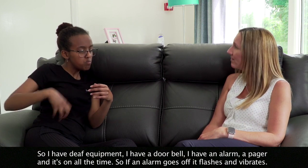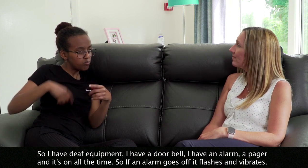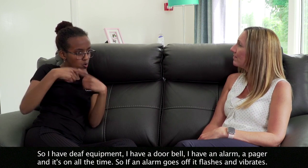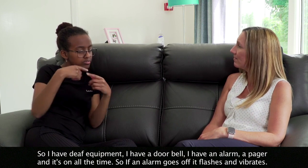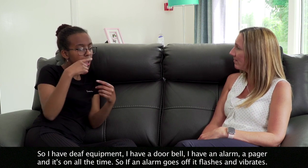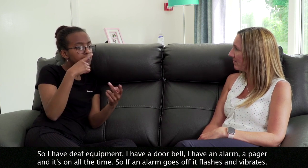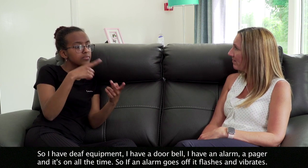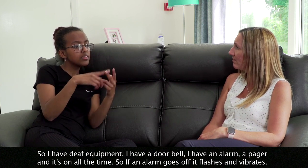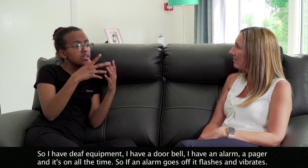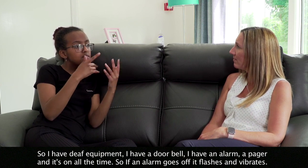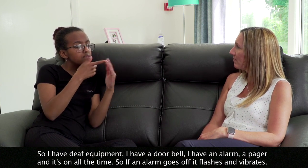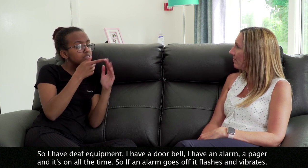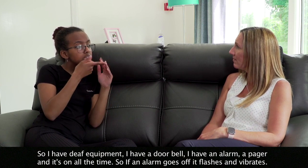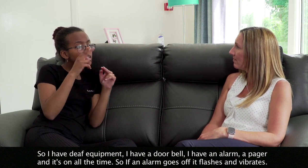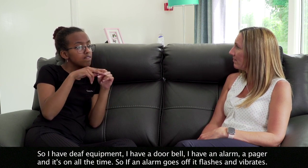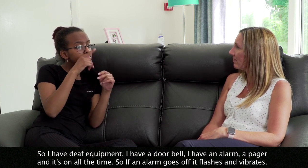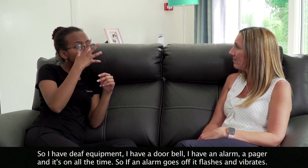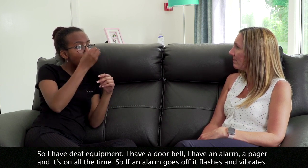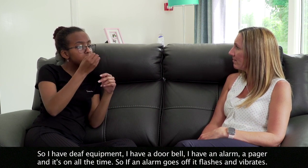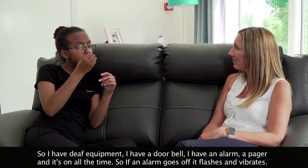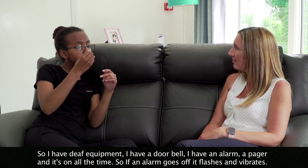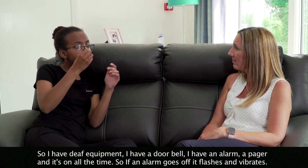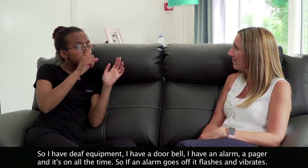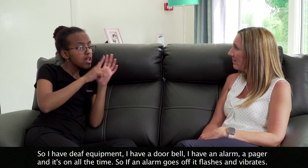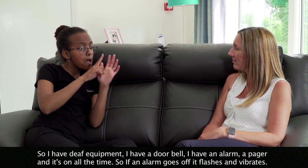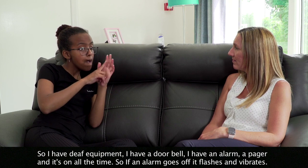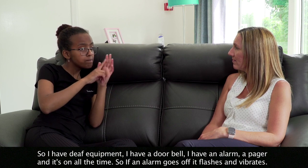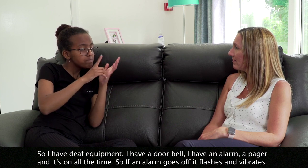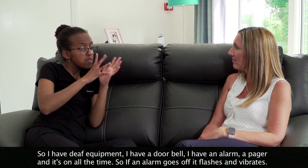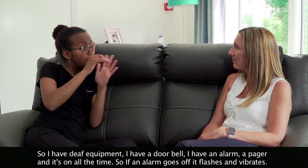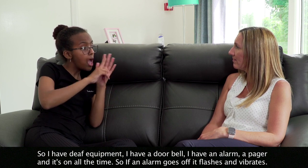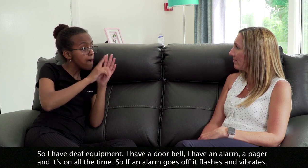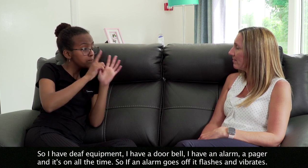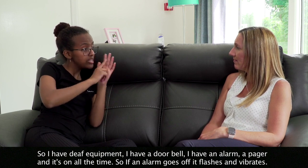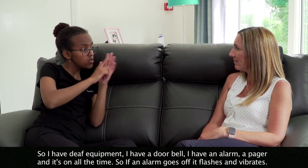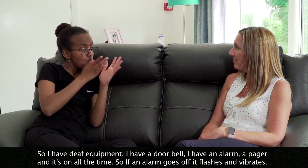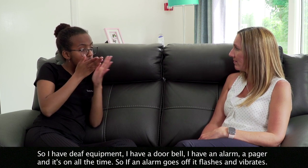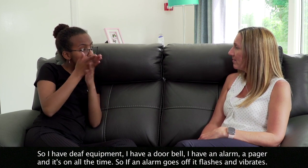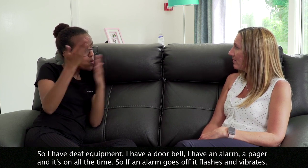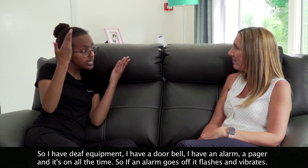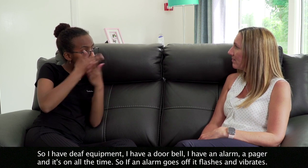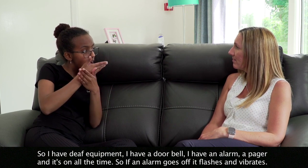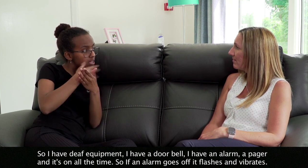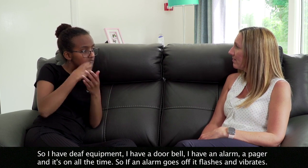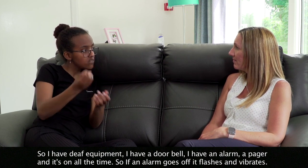time. So if an alarm goes off, like the fire alarm, for example, through the night, it flashes and